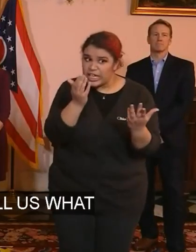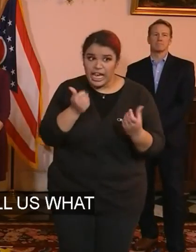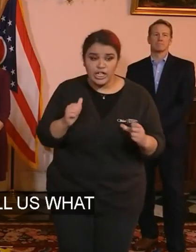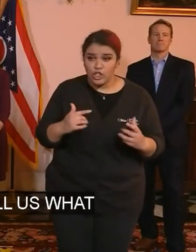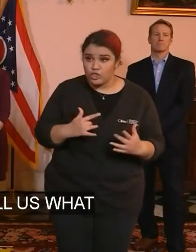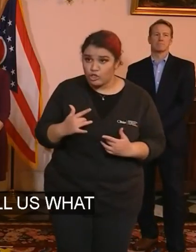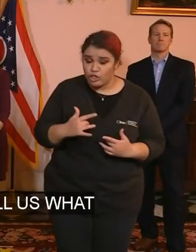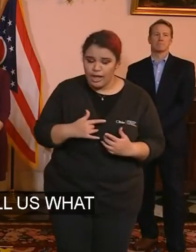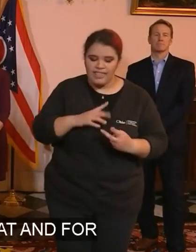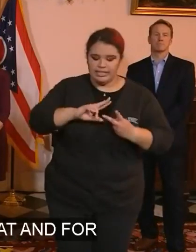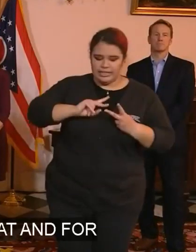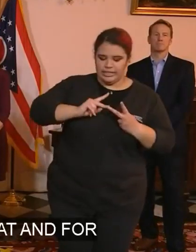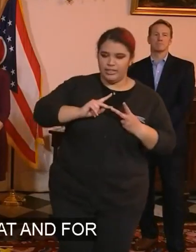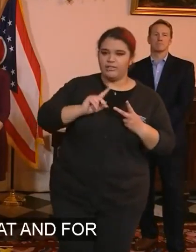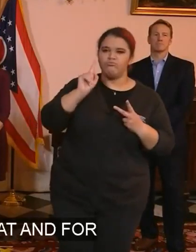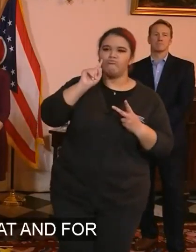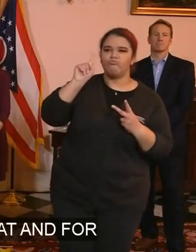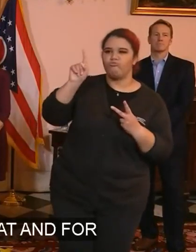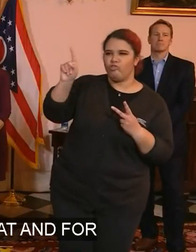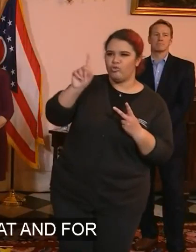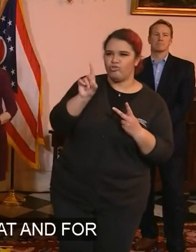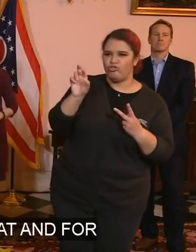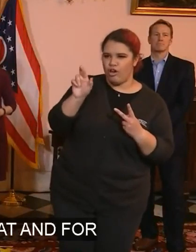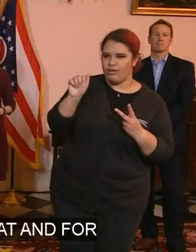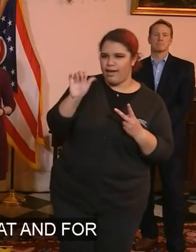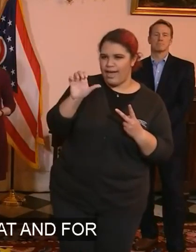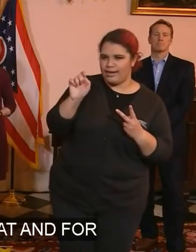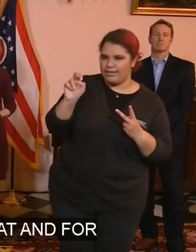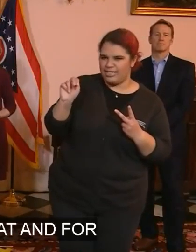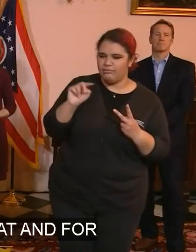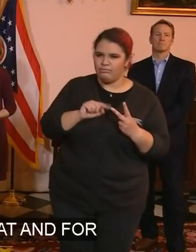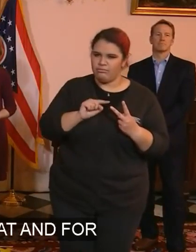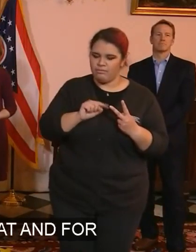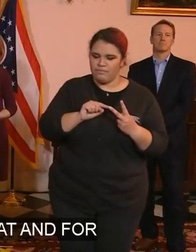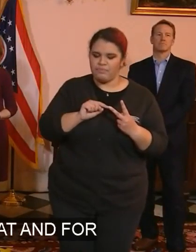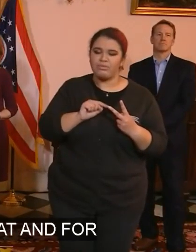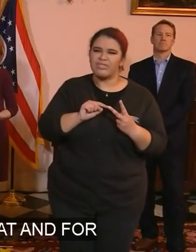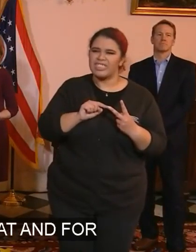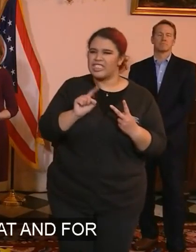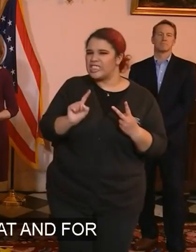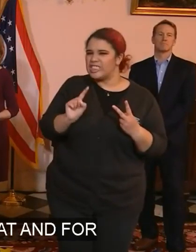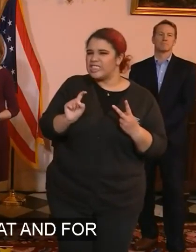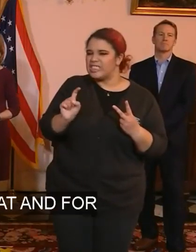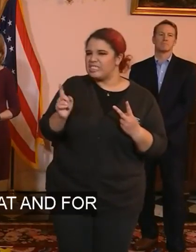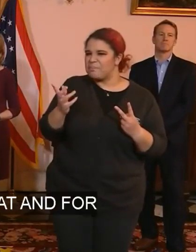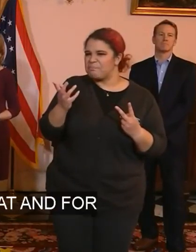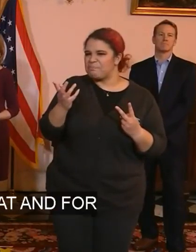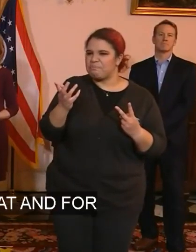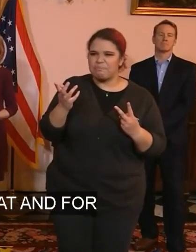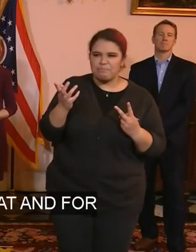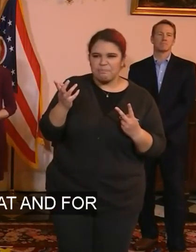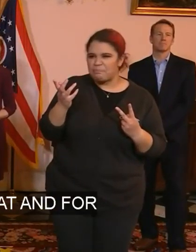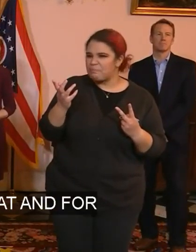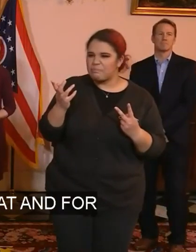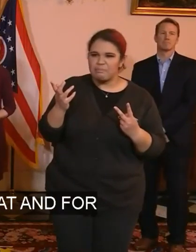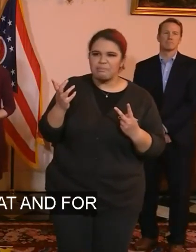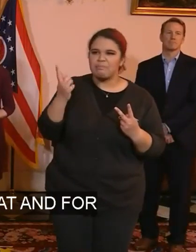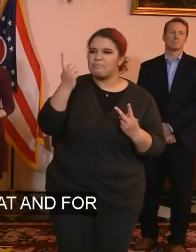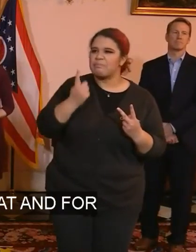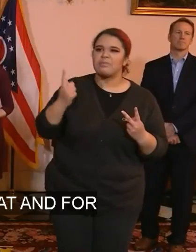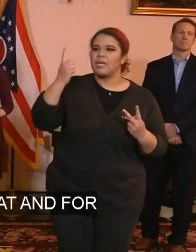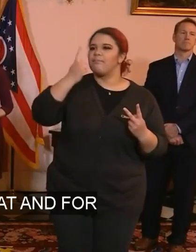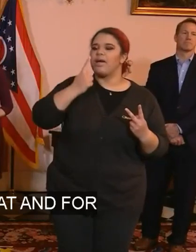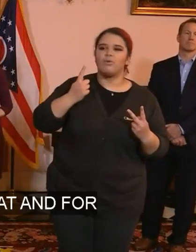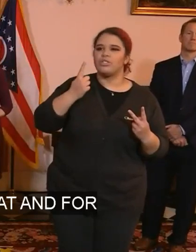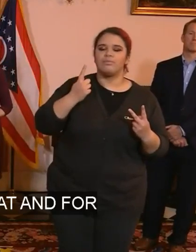Acton, regarding the testing, can you tell us in terms of genotyping or